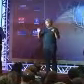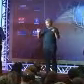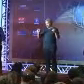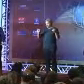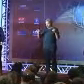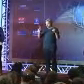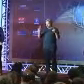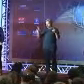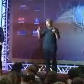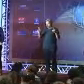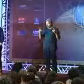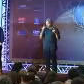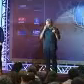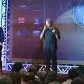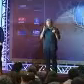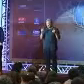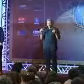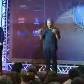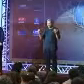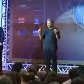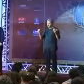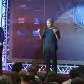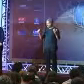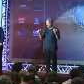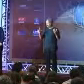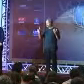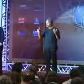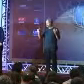code called FreeDOS.